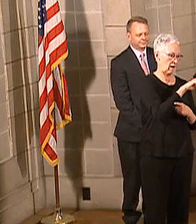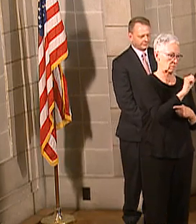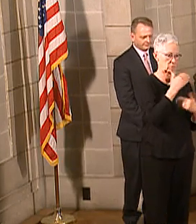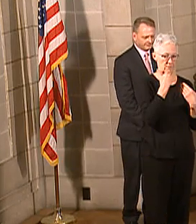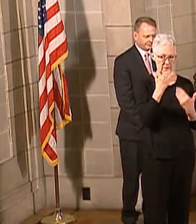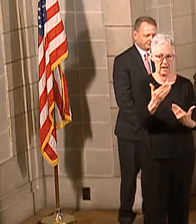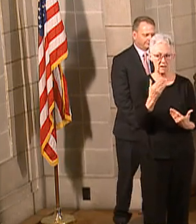Thank you.